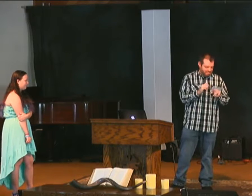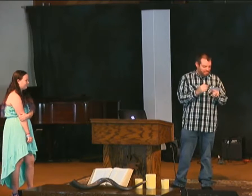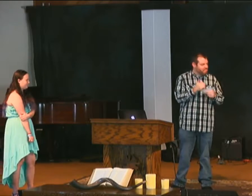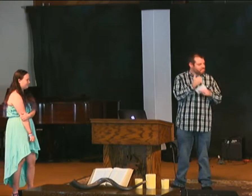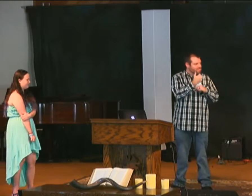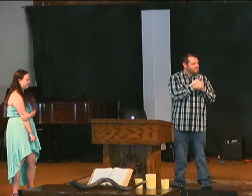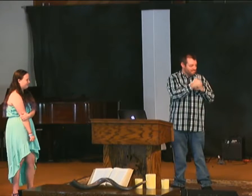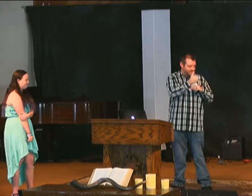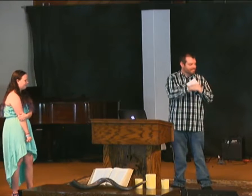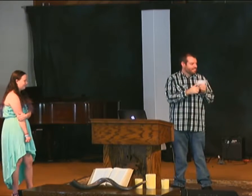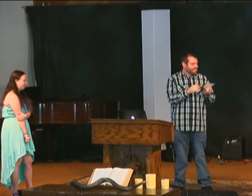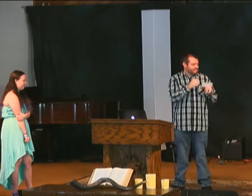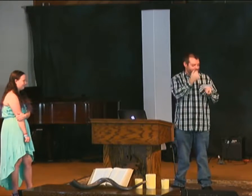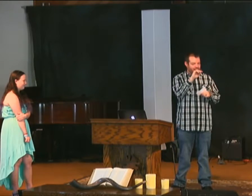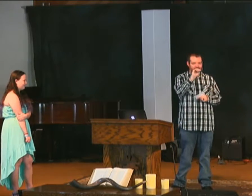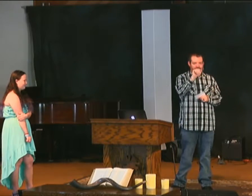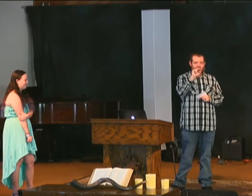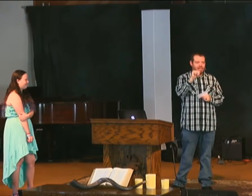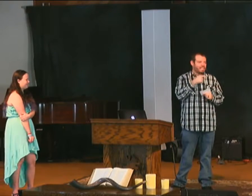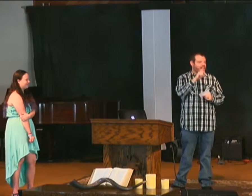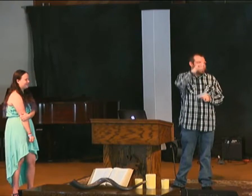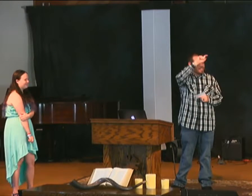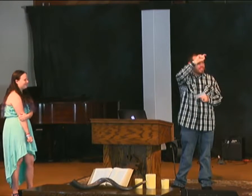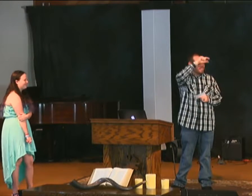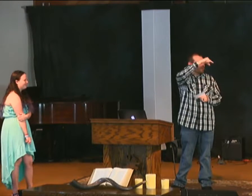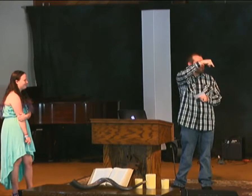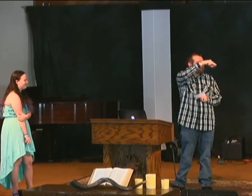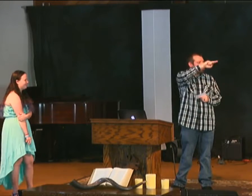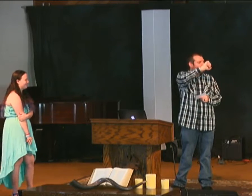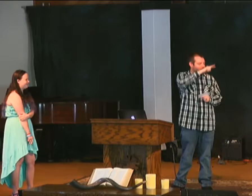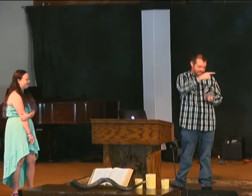Manna? Yeah, right, manna and.